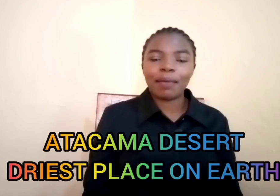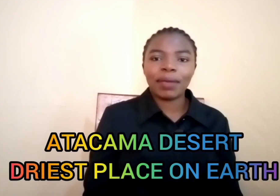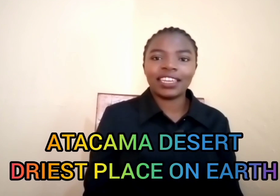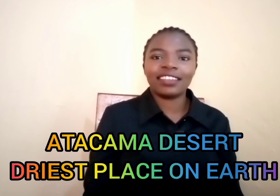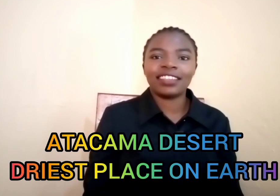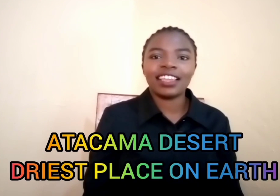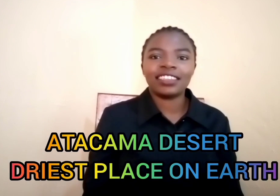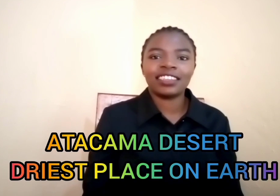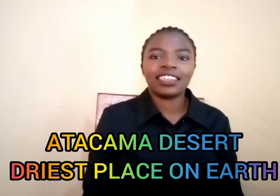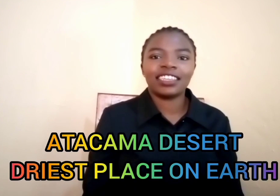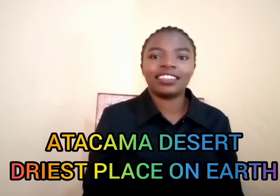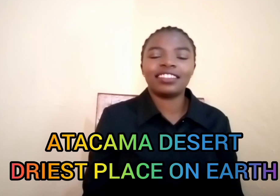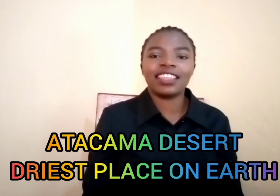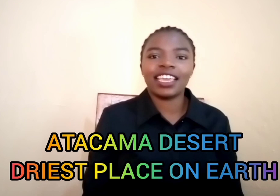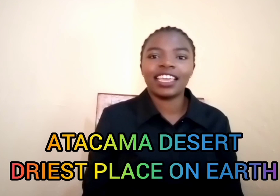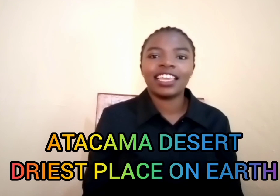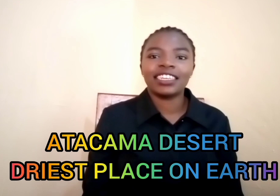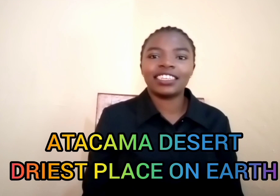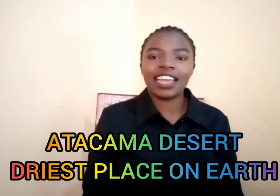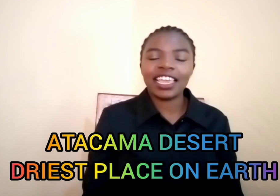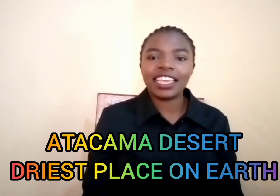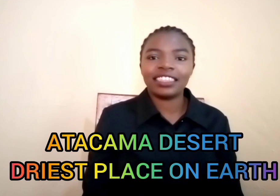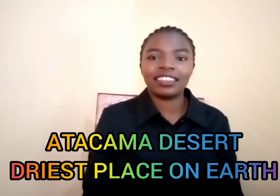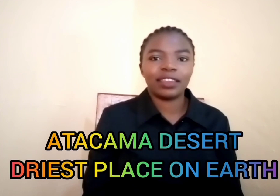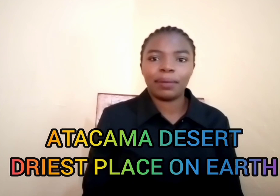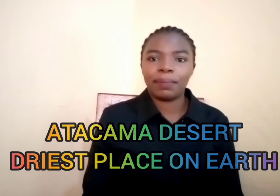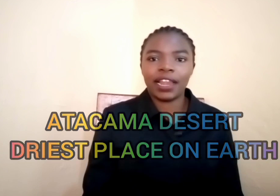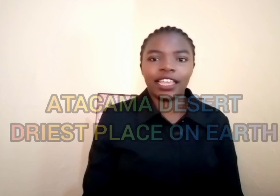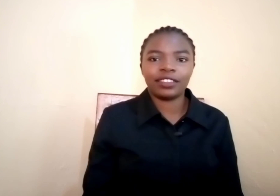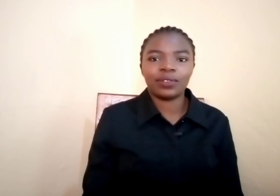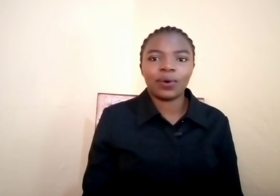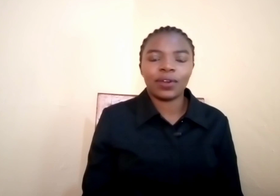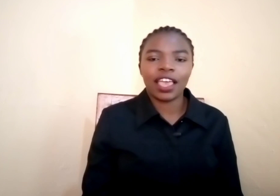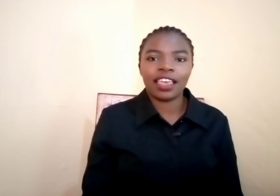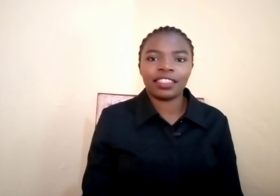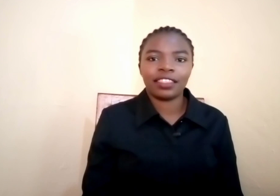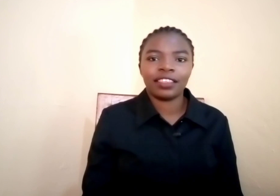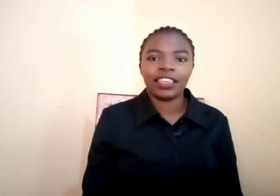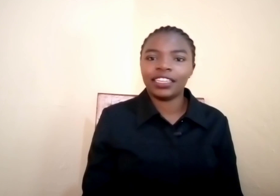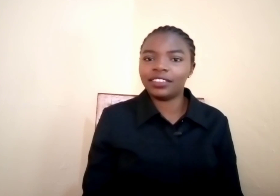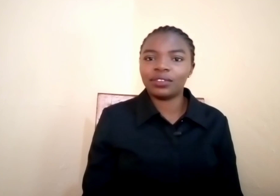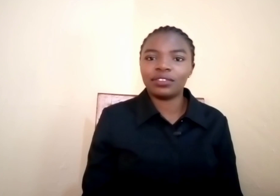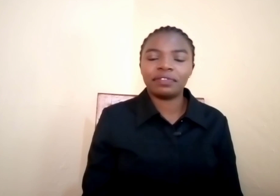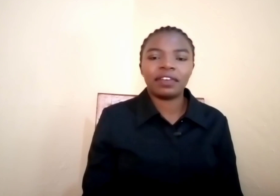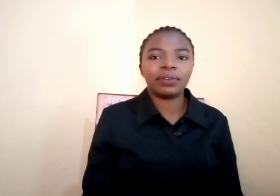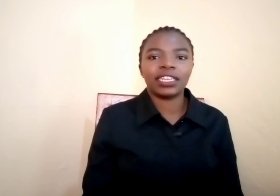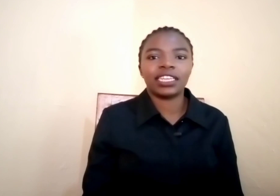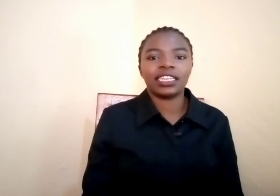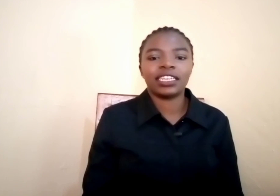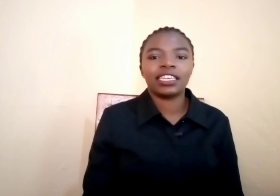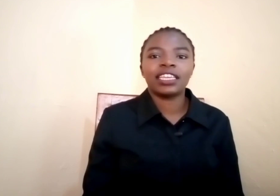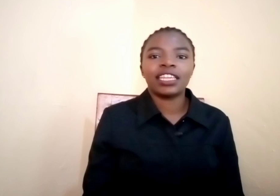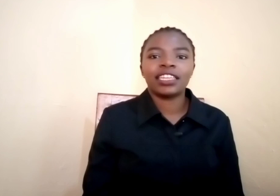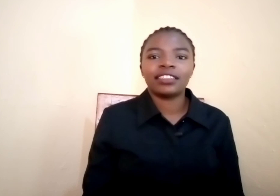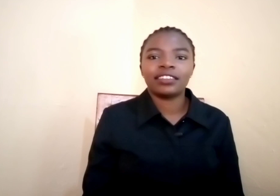Atacama Desert is the driest place on earth. It is also found in